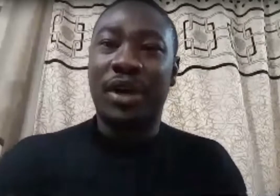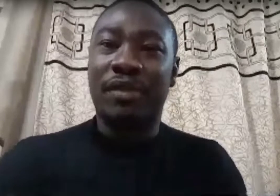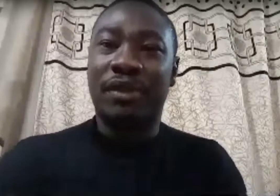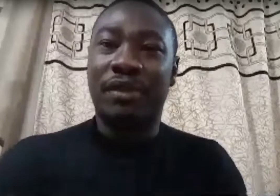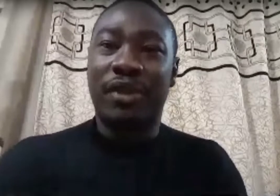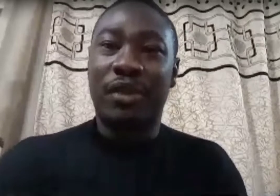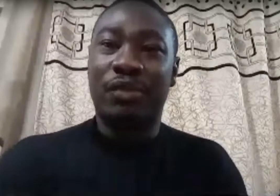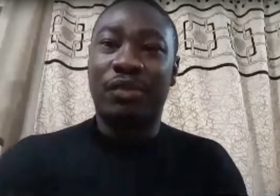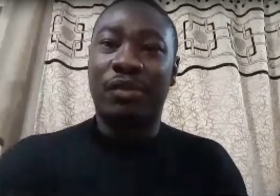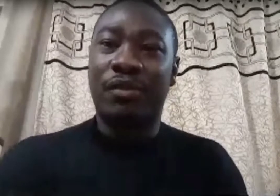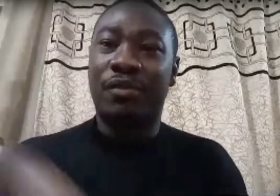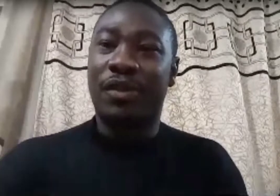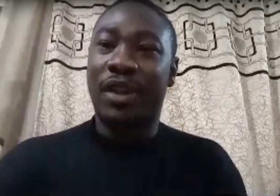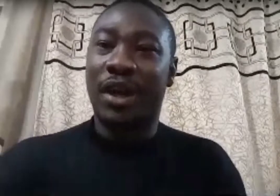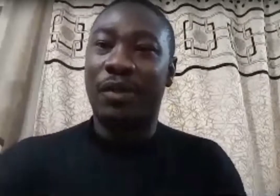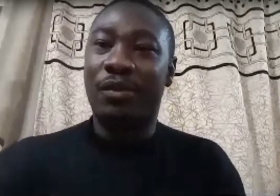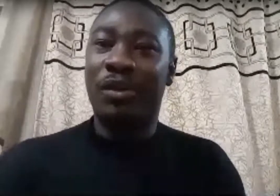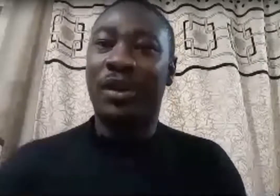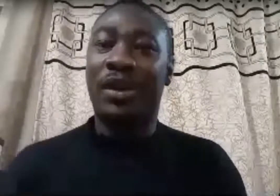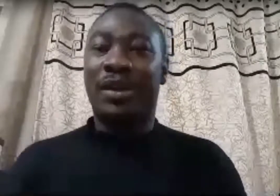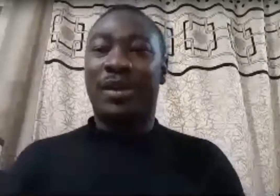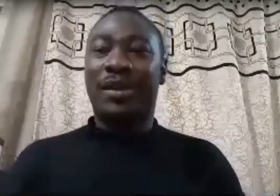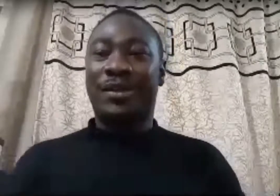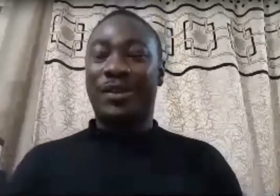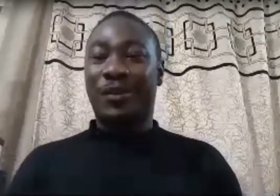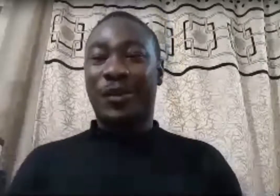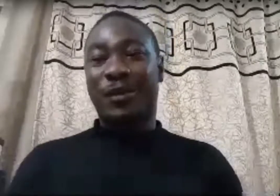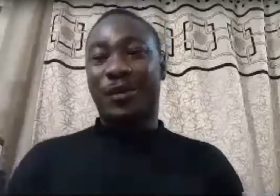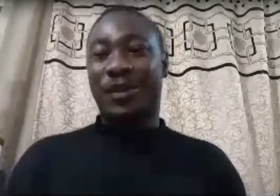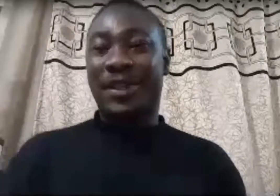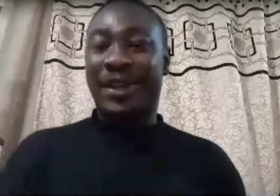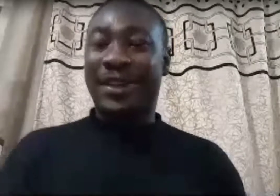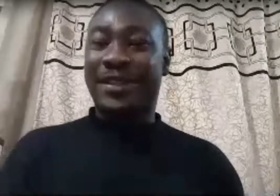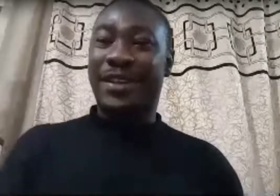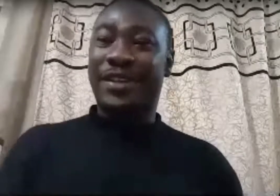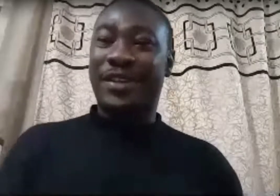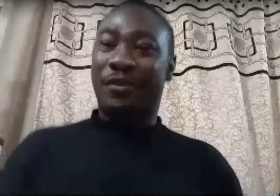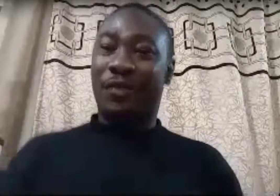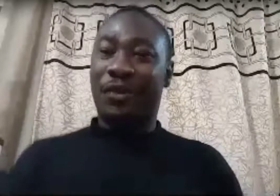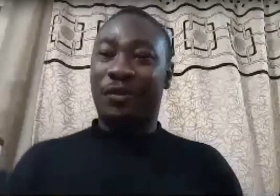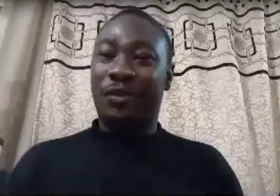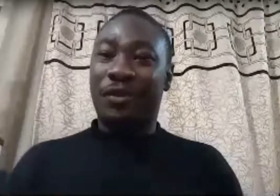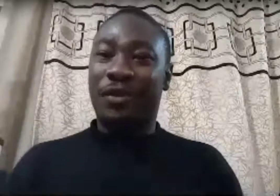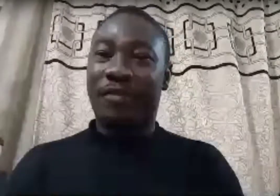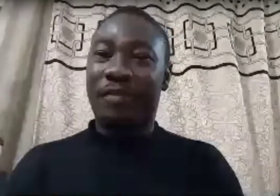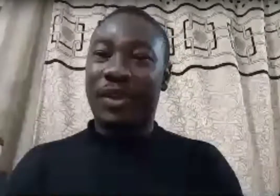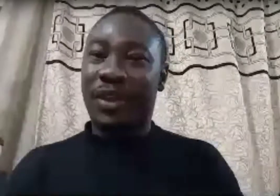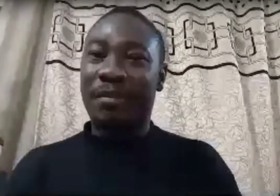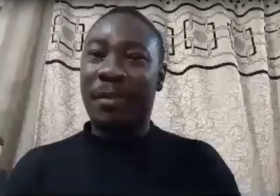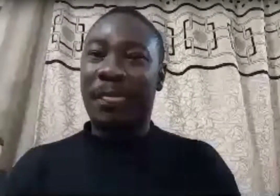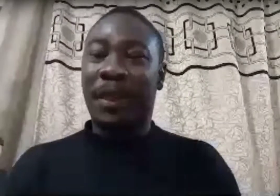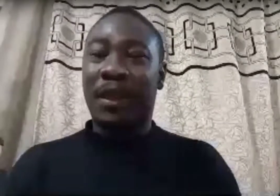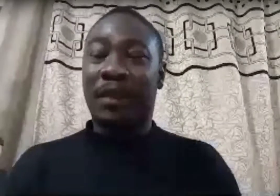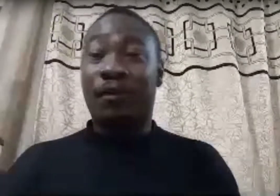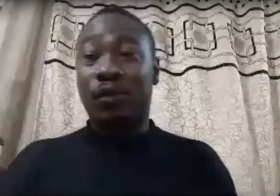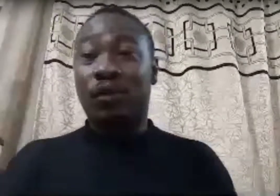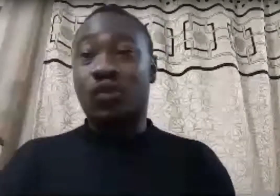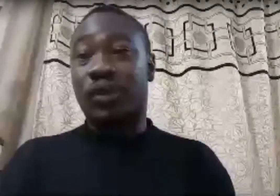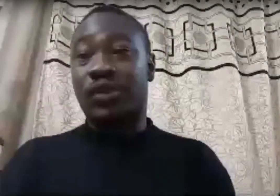ground for now. You're welcome to this class, each and every one of you, if I've mentioned your name. And for those who will be joining